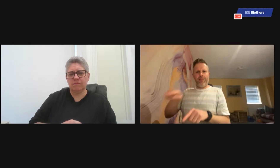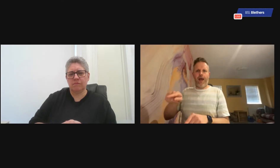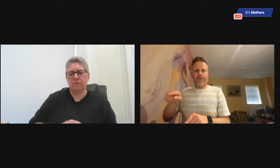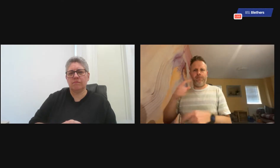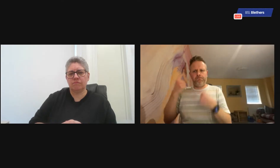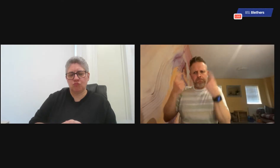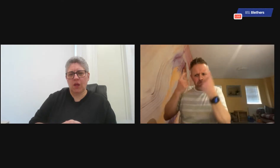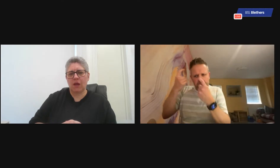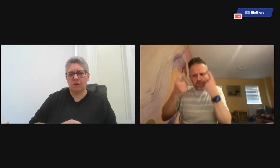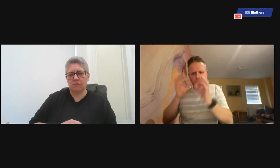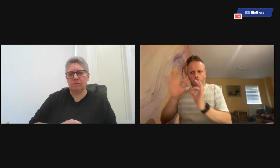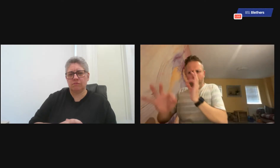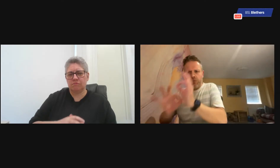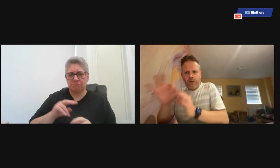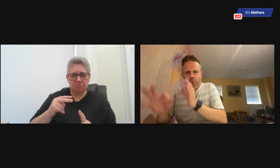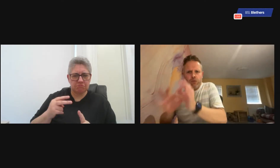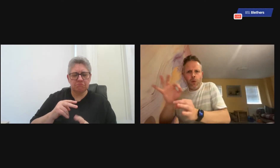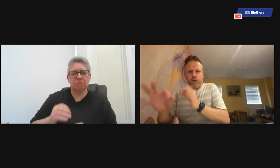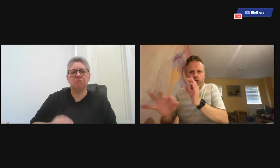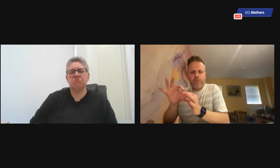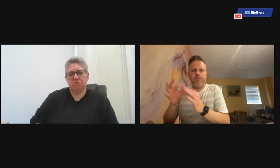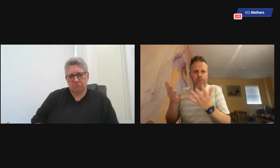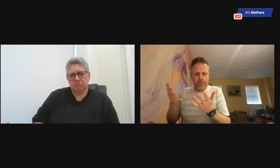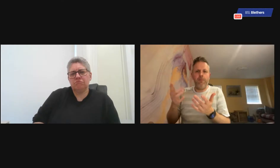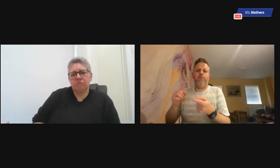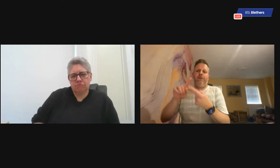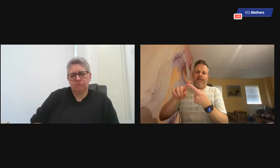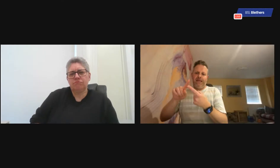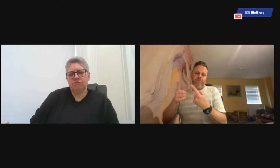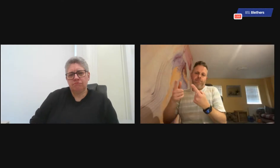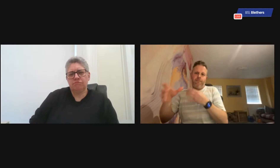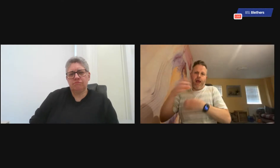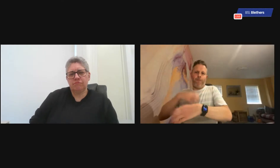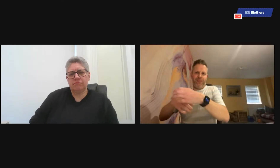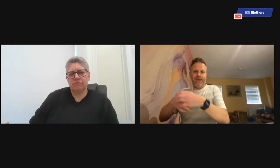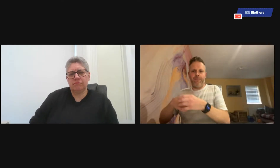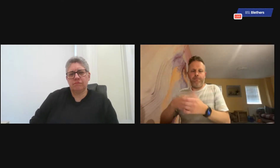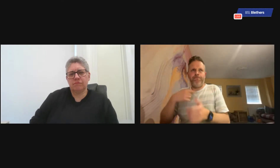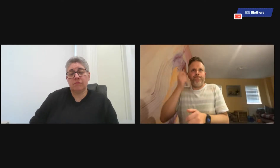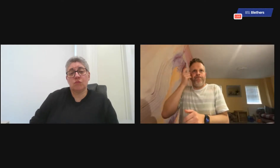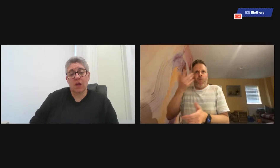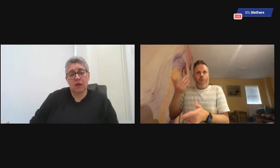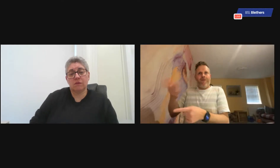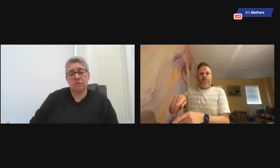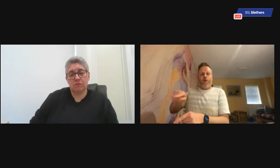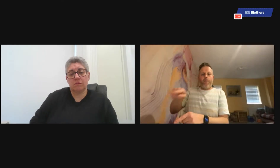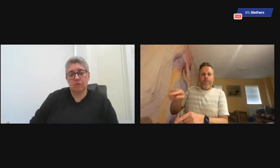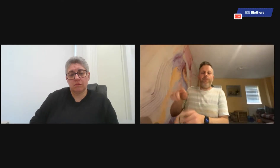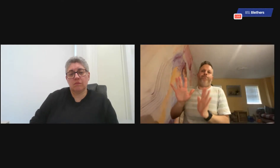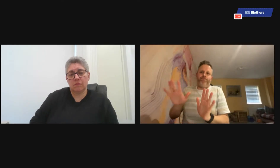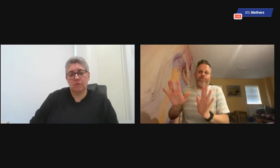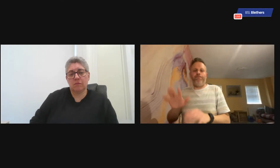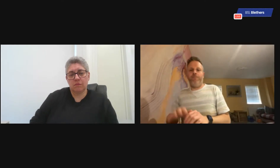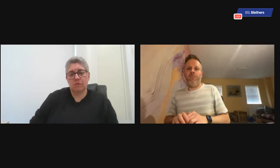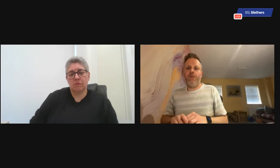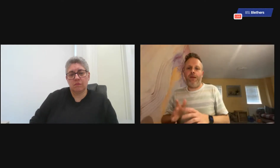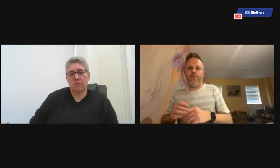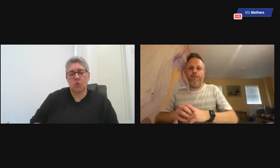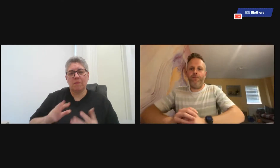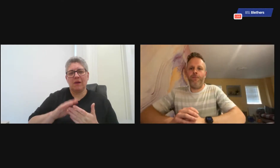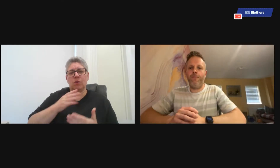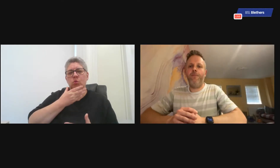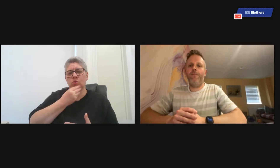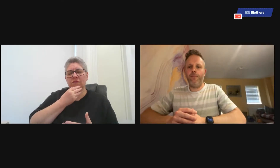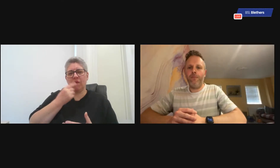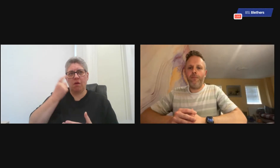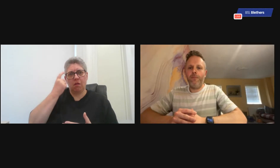approach situations and not show any aggressive nature in that way. You have to be sure that you have empathy